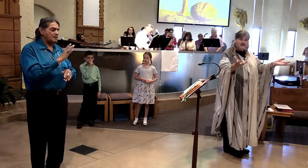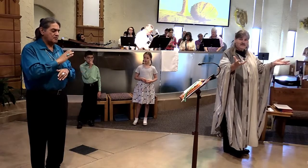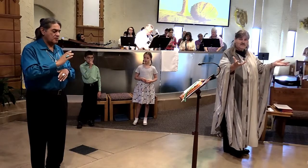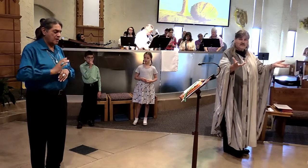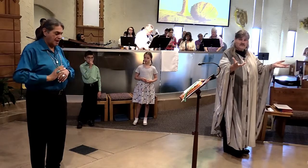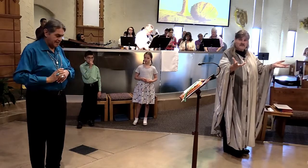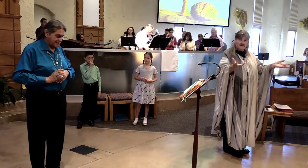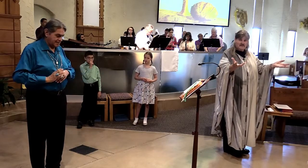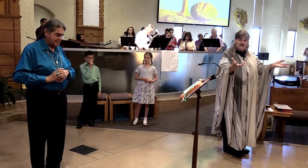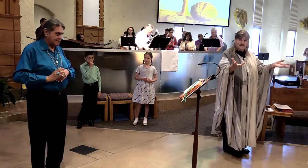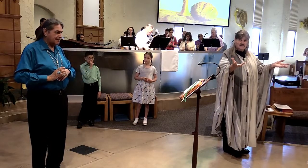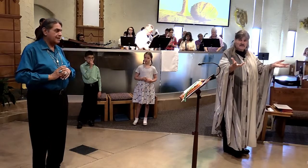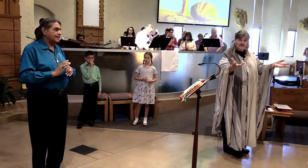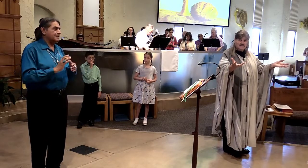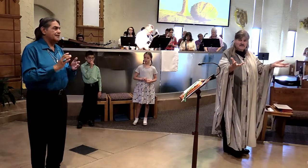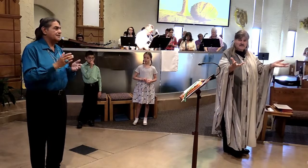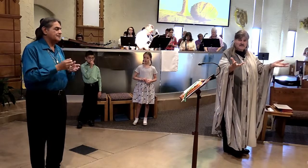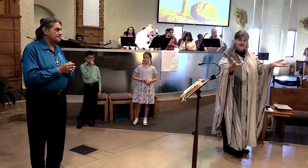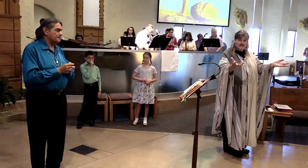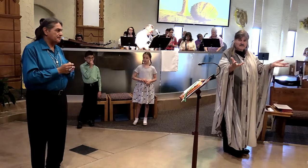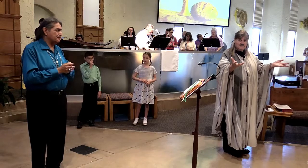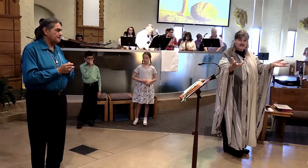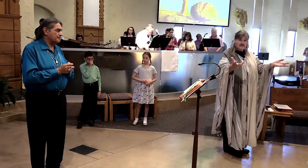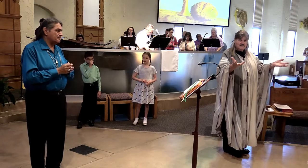Christ risen.